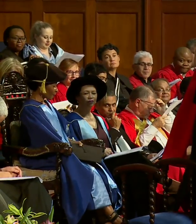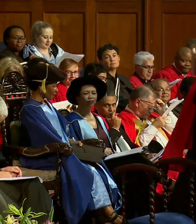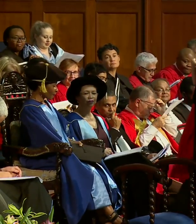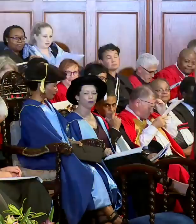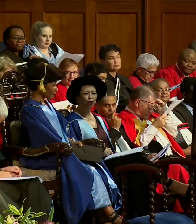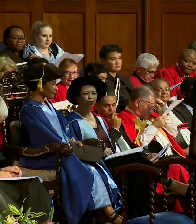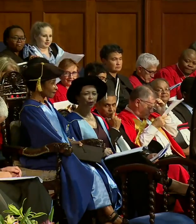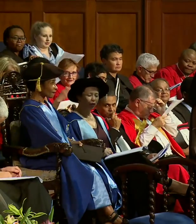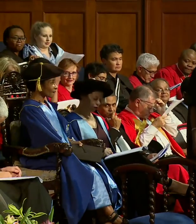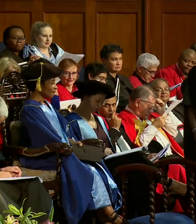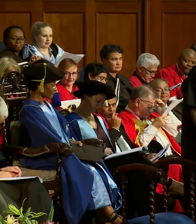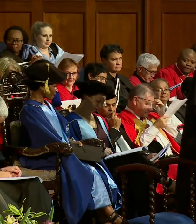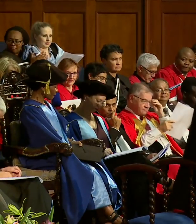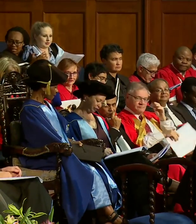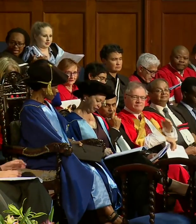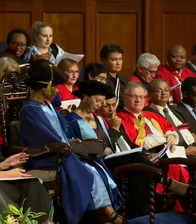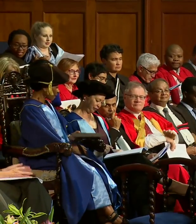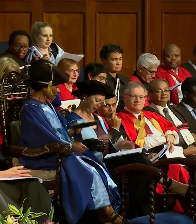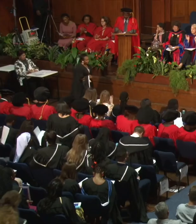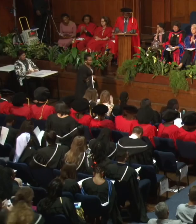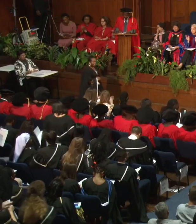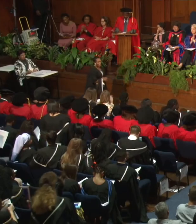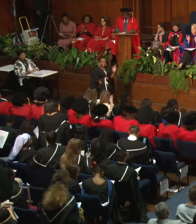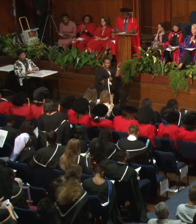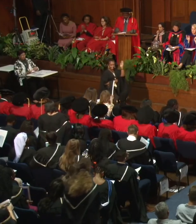Boitumelo Michelle Mtatwana Ramakopa.